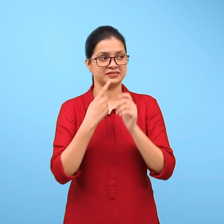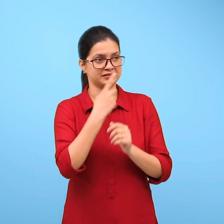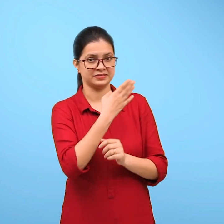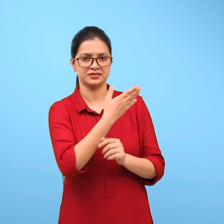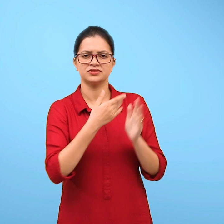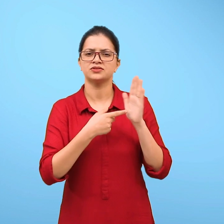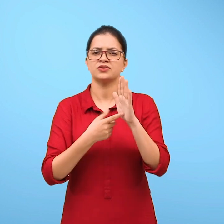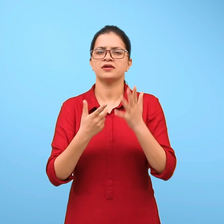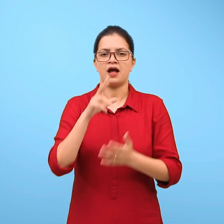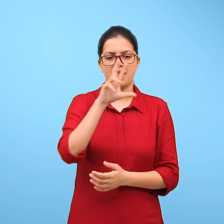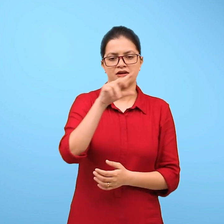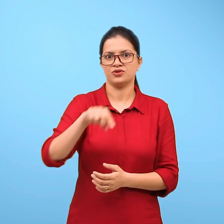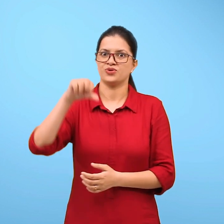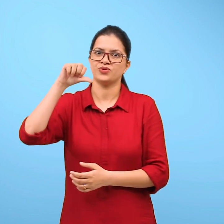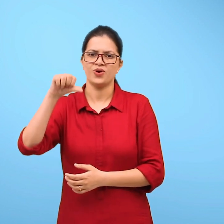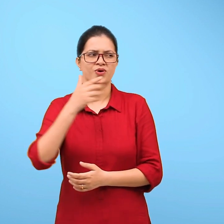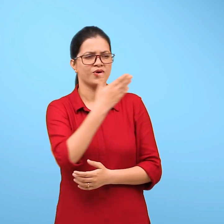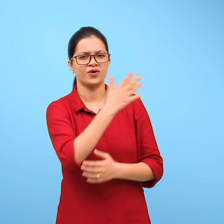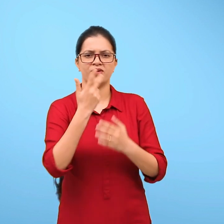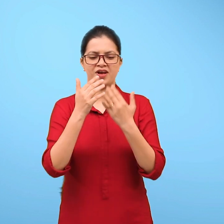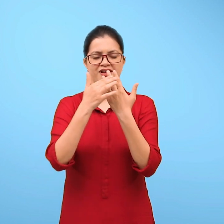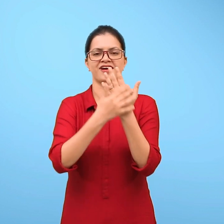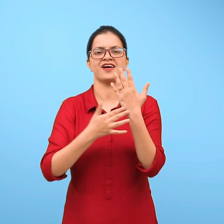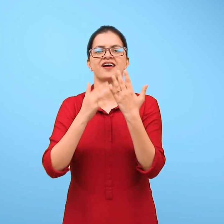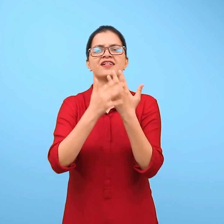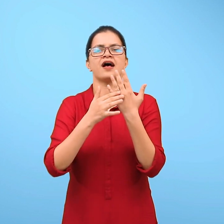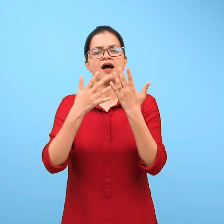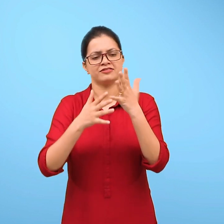Figure 8.9 shows bones of the hand.